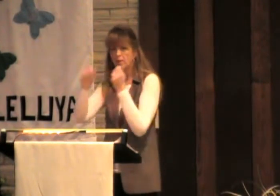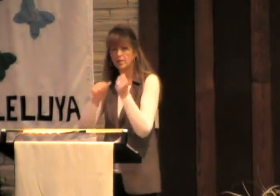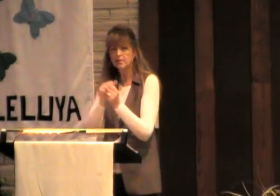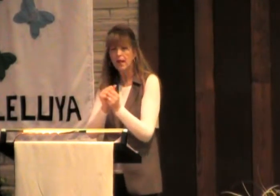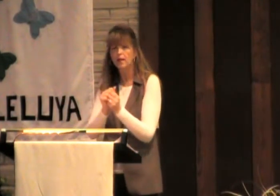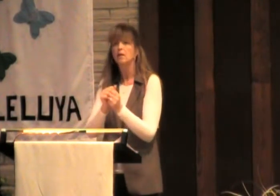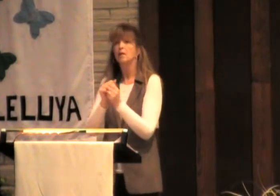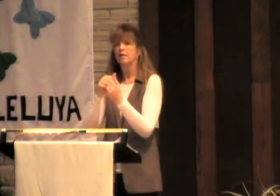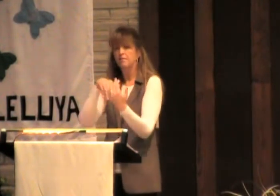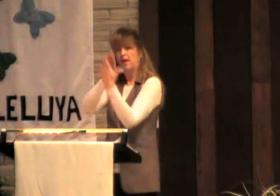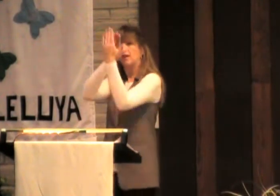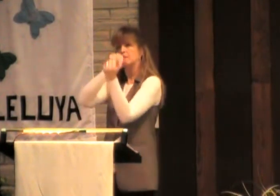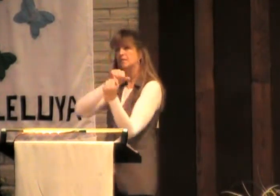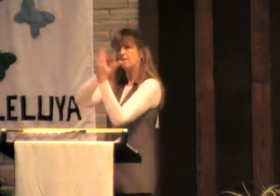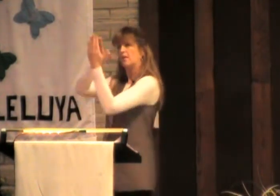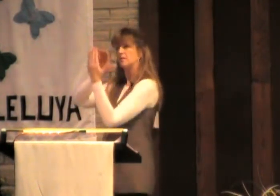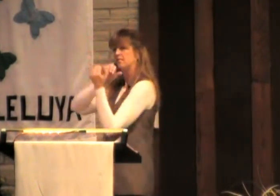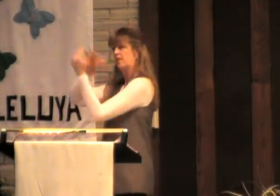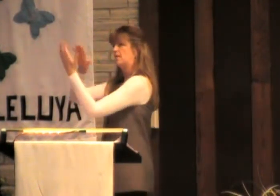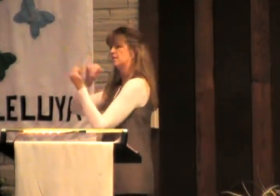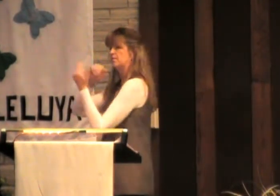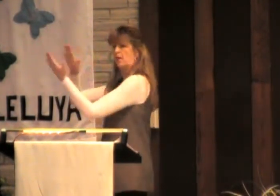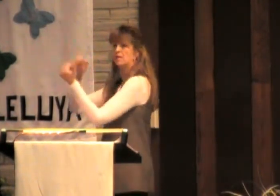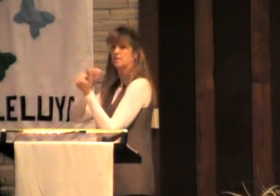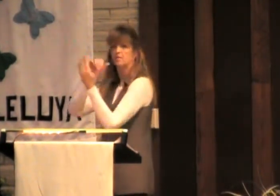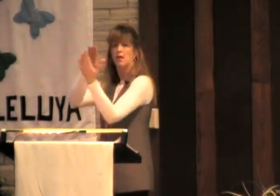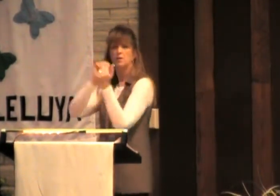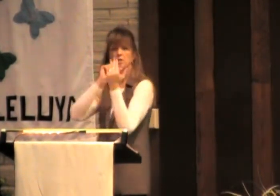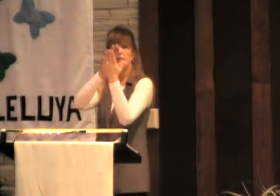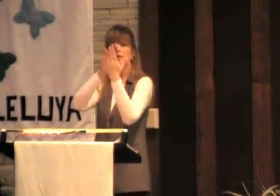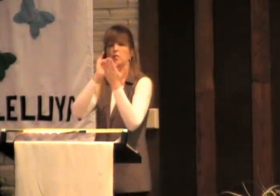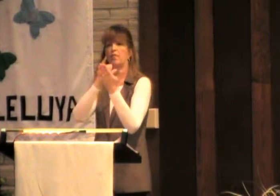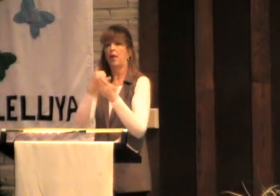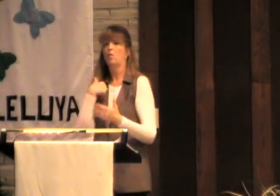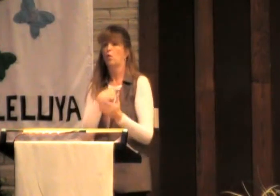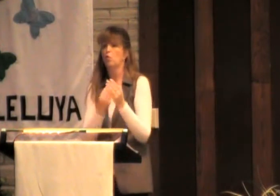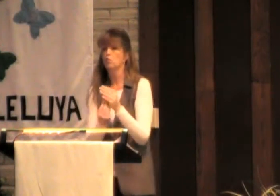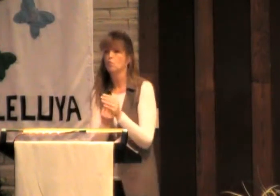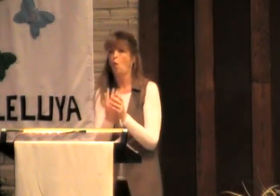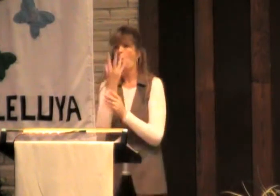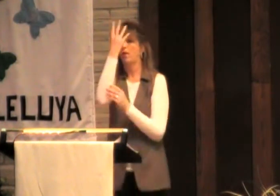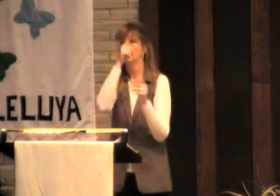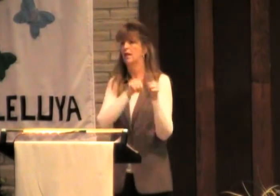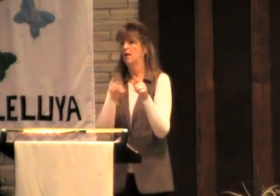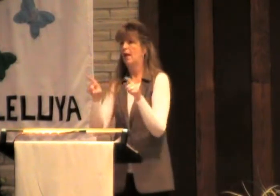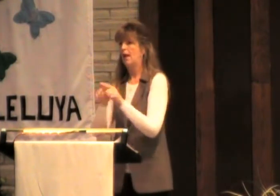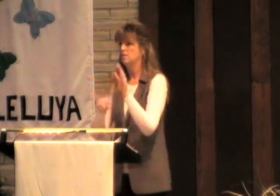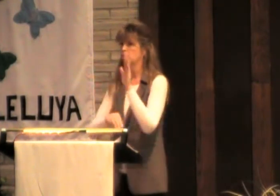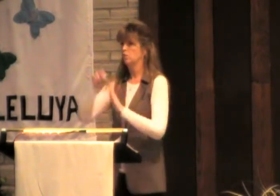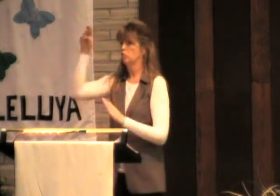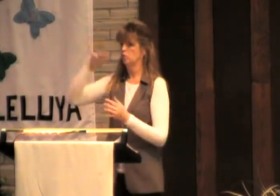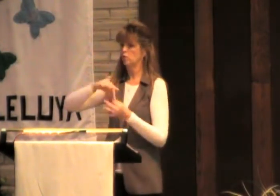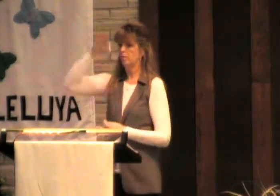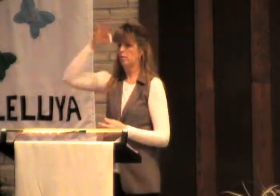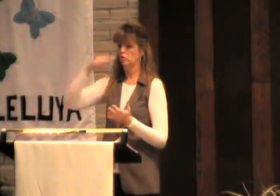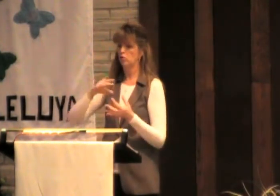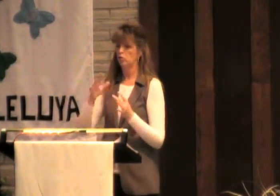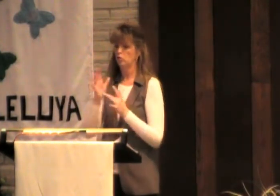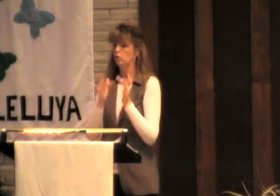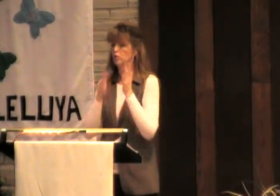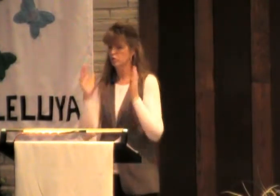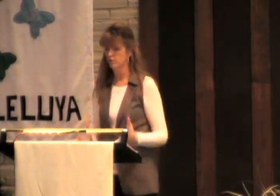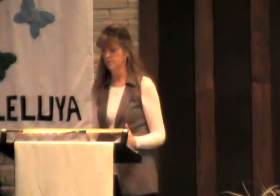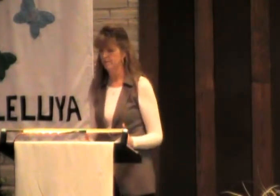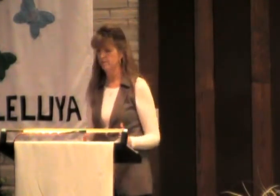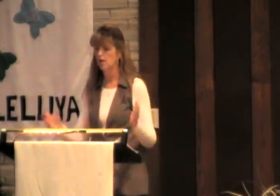We need to be able to face it directly so that we can solve it. And then we can grow as